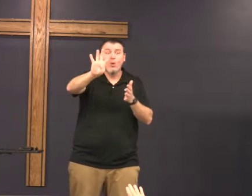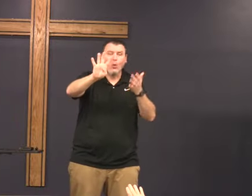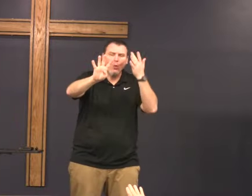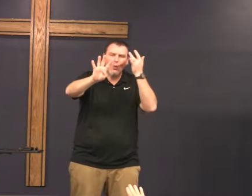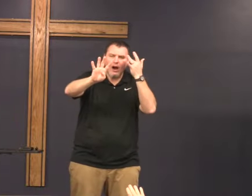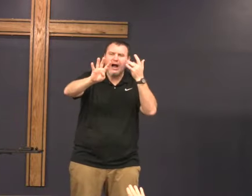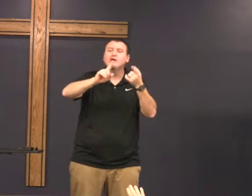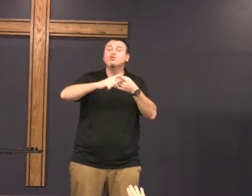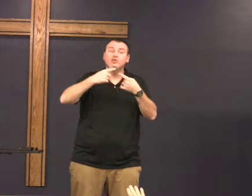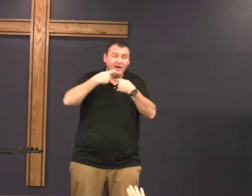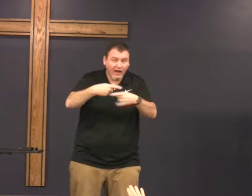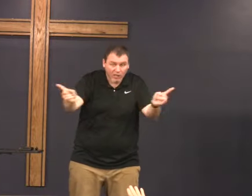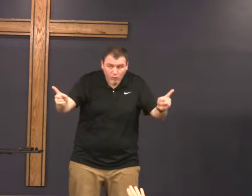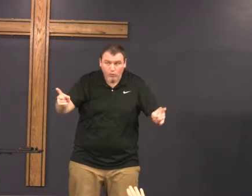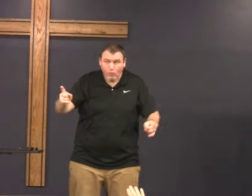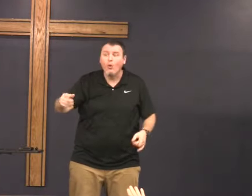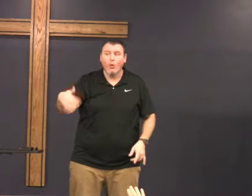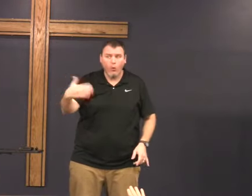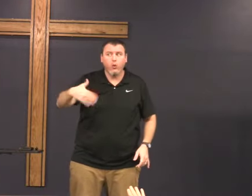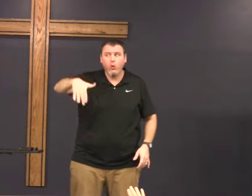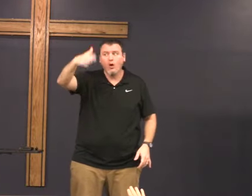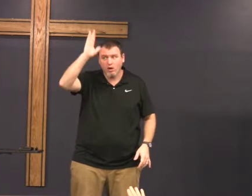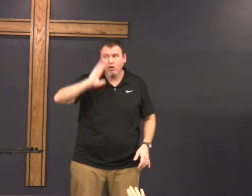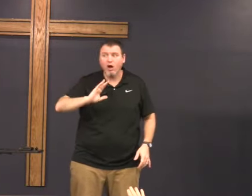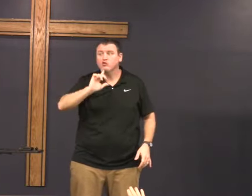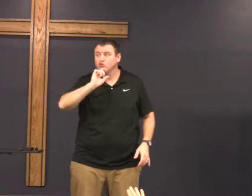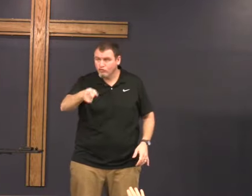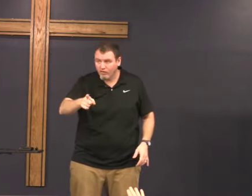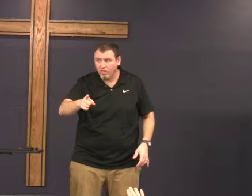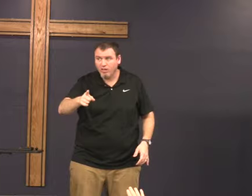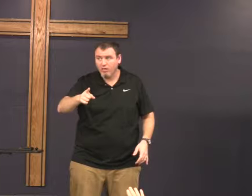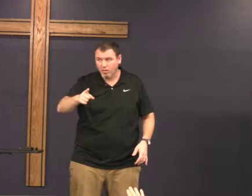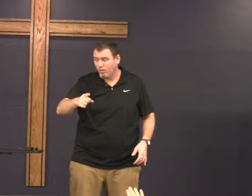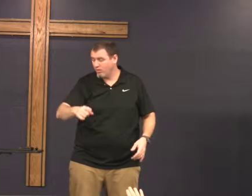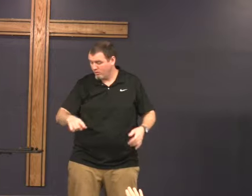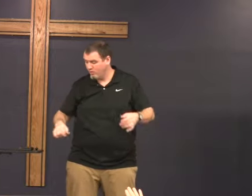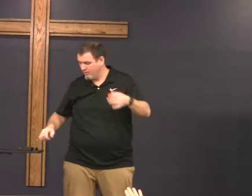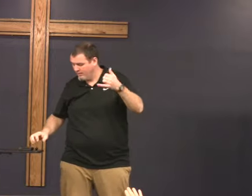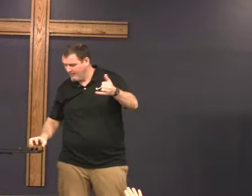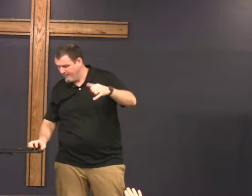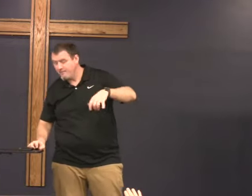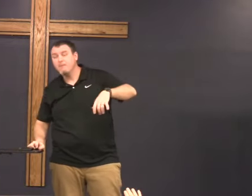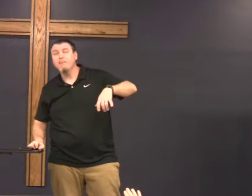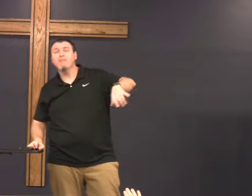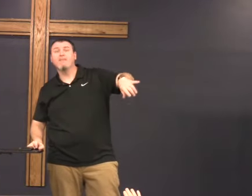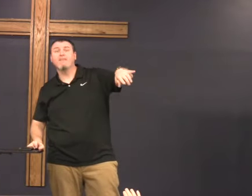But now, we write in chapter 4, it's like, God is real.